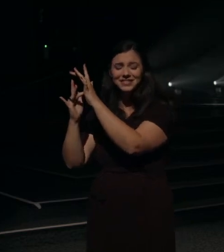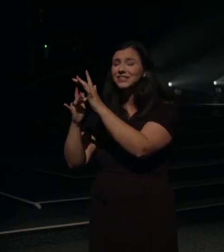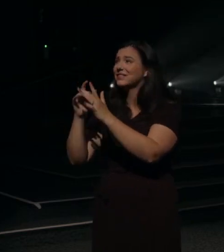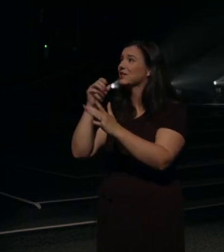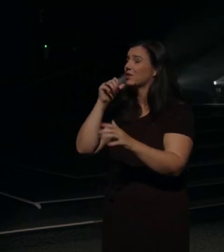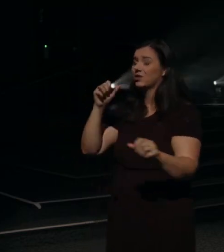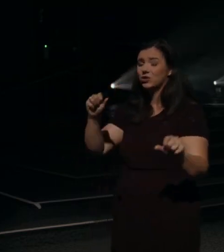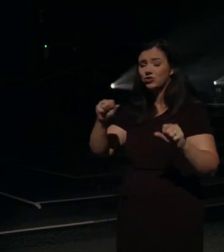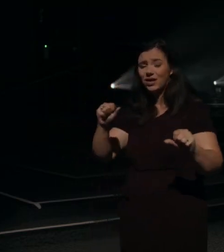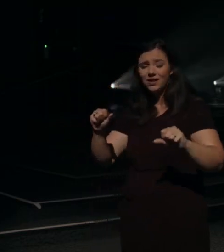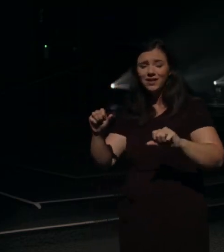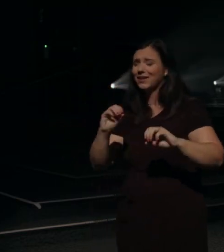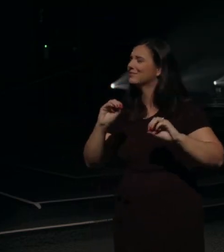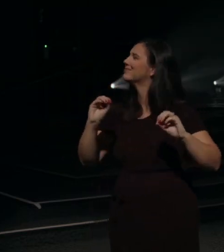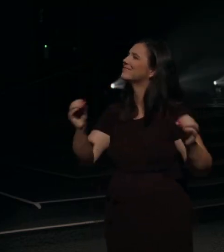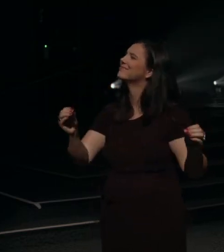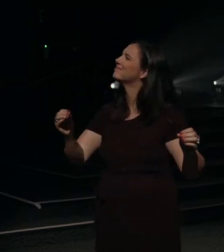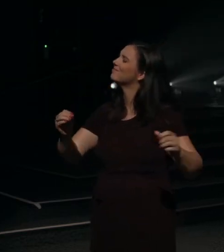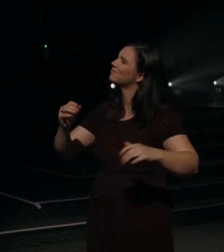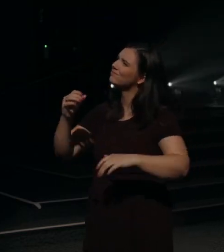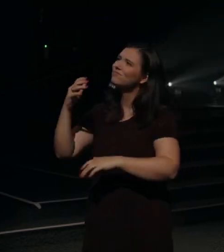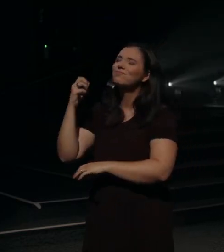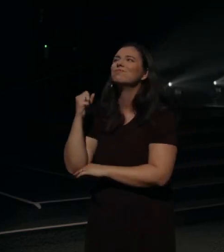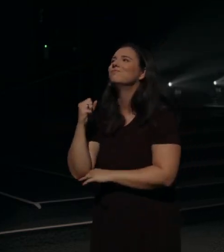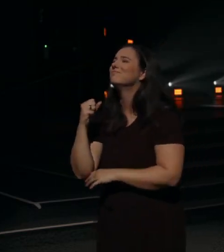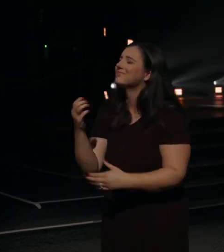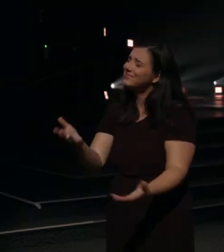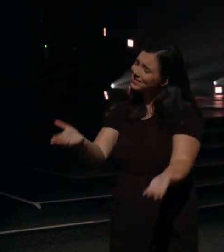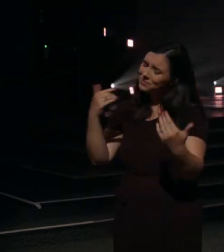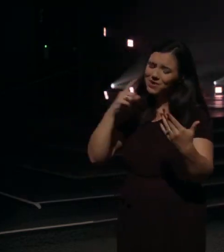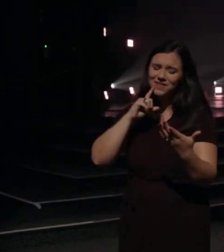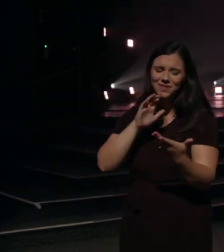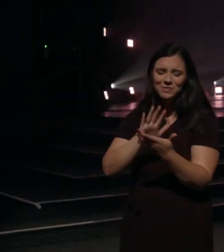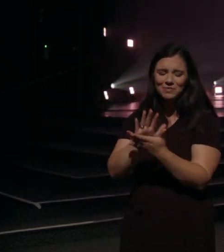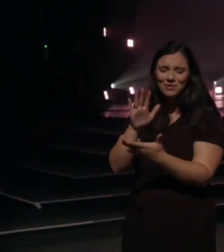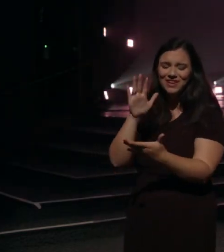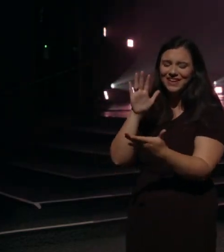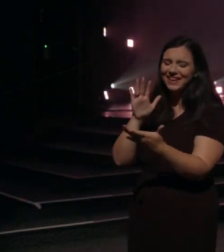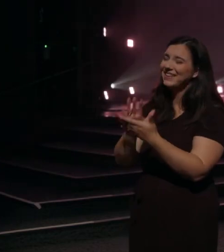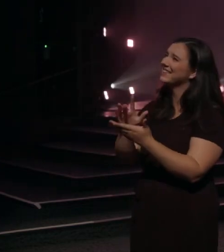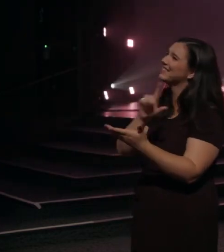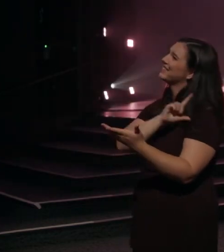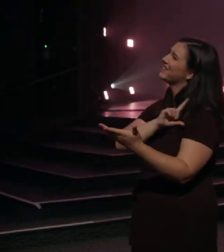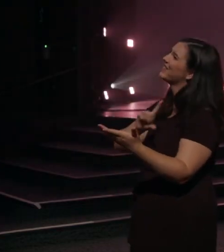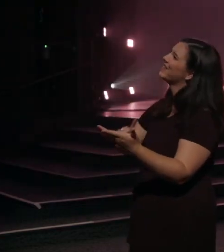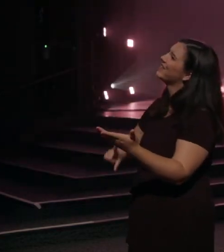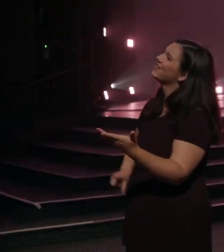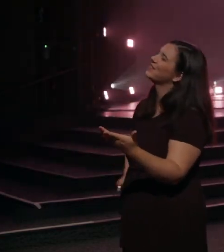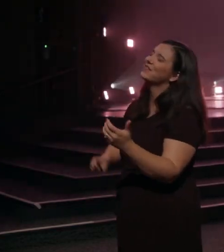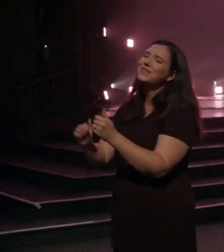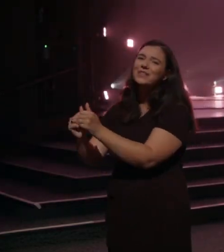be shaken. Come on and praise the